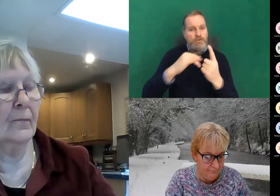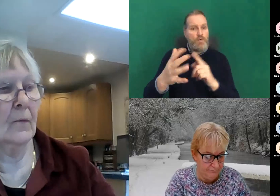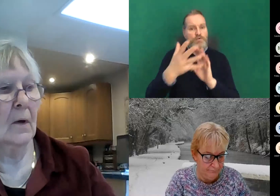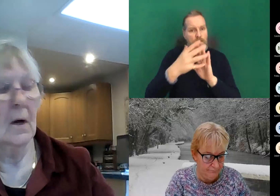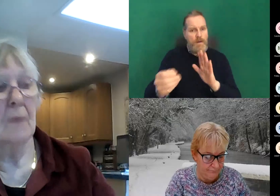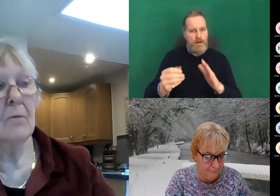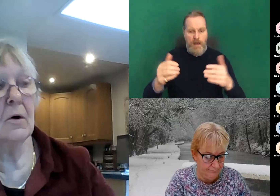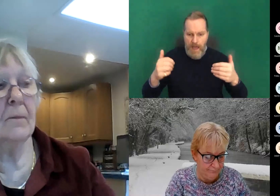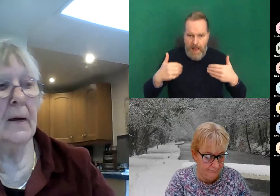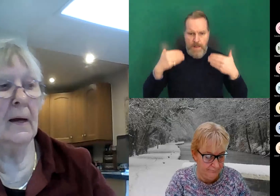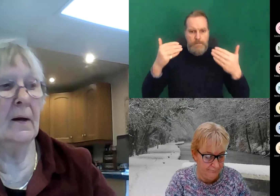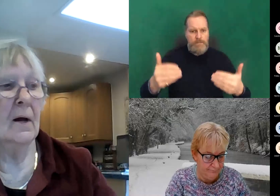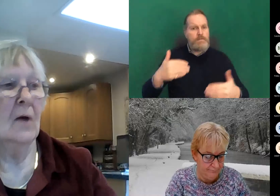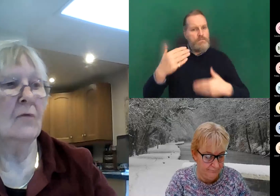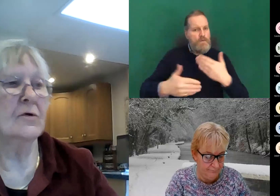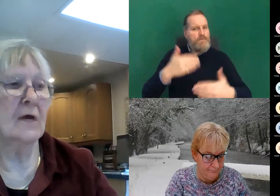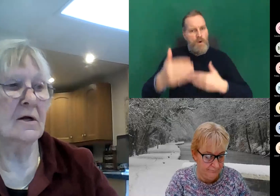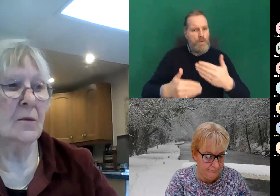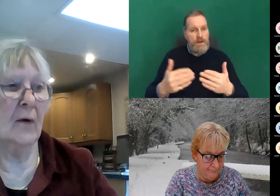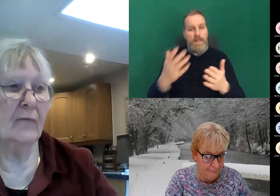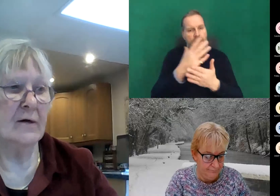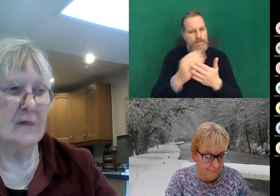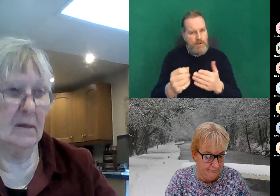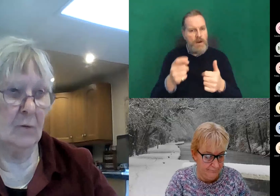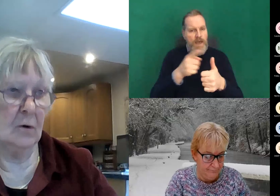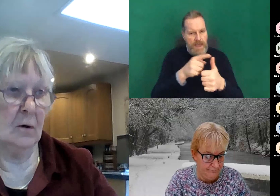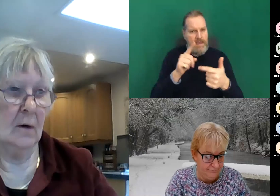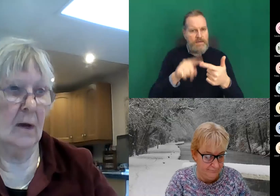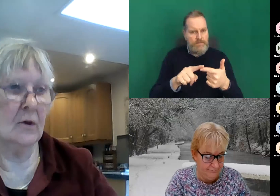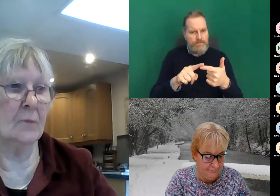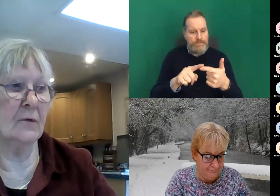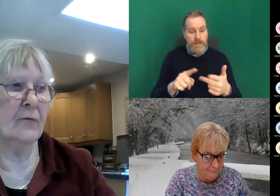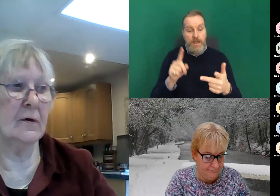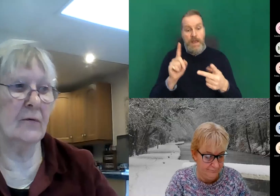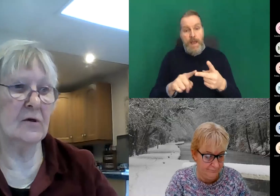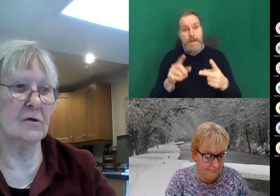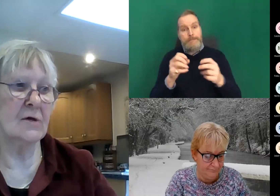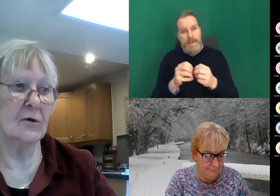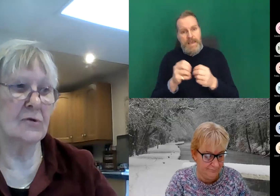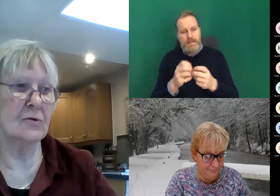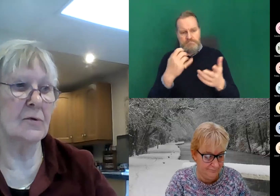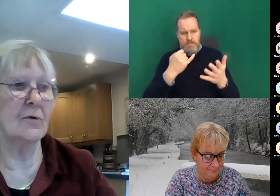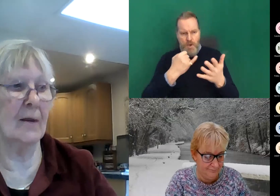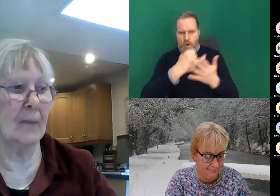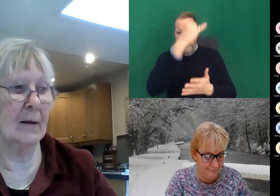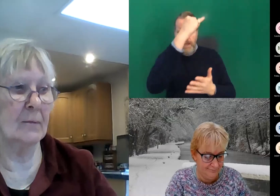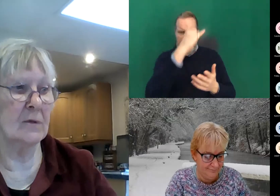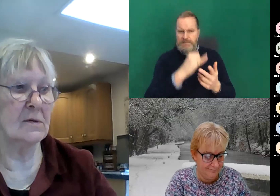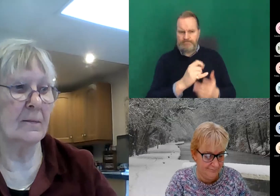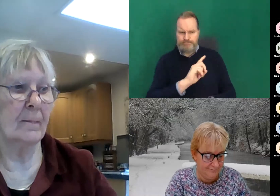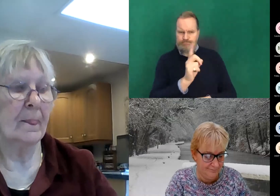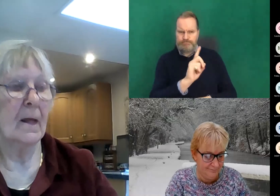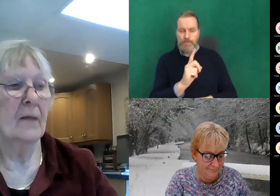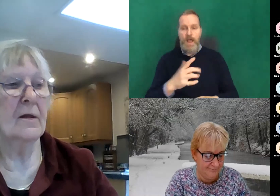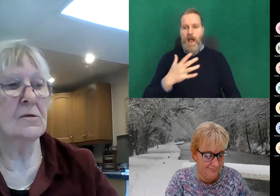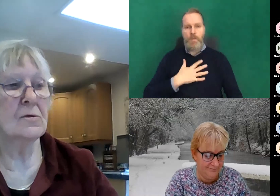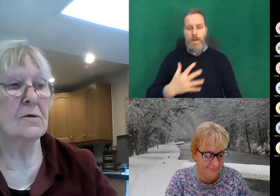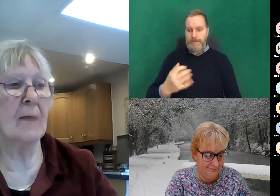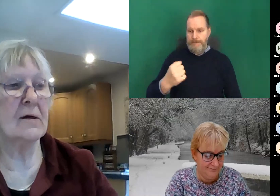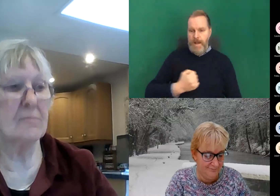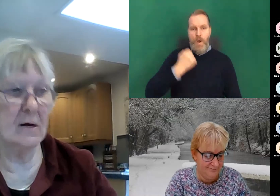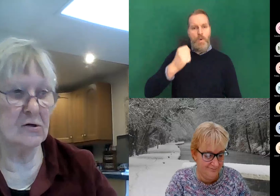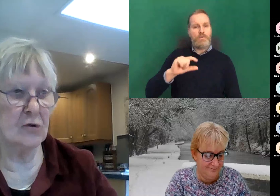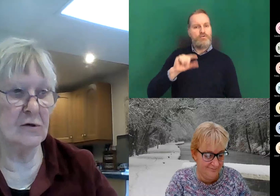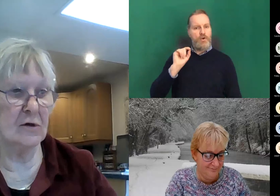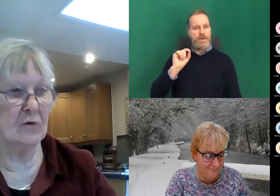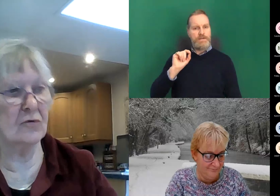forward. Model B rejected the welfare state model and opted for individual solutions with direct payments. This was